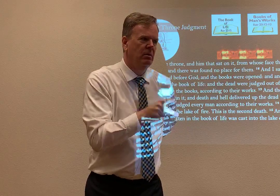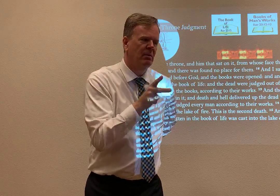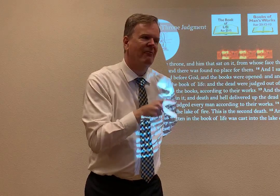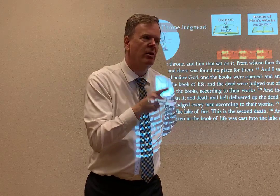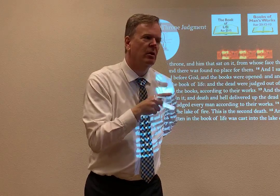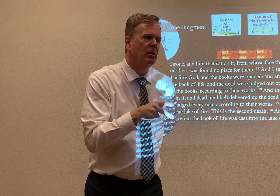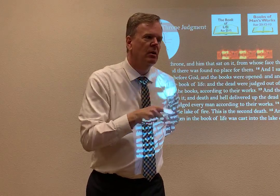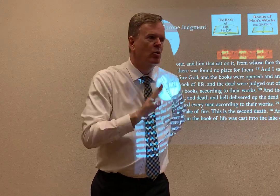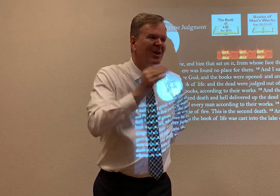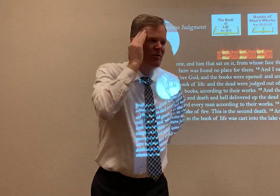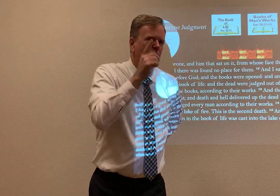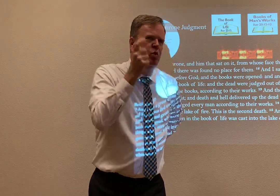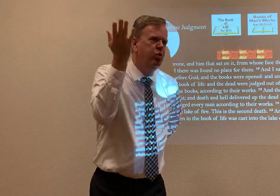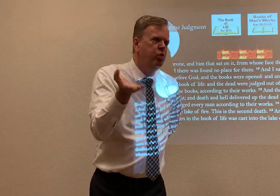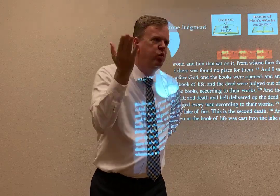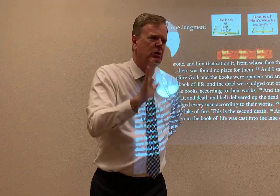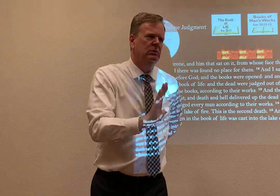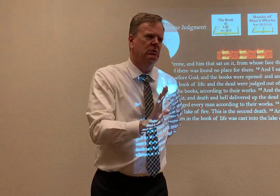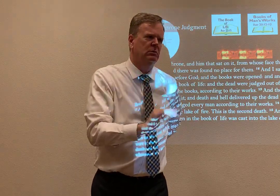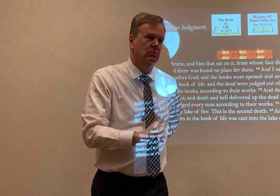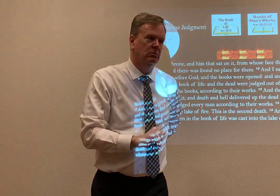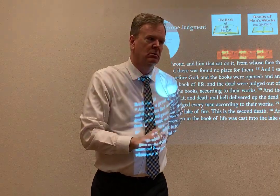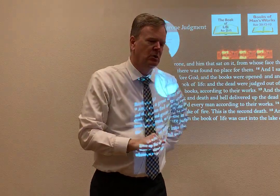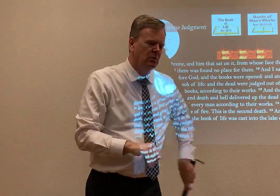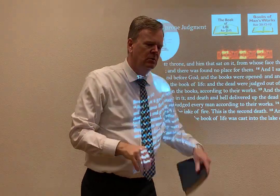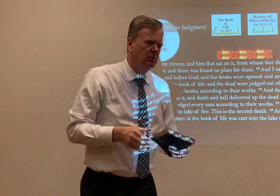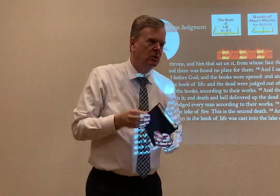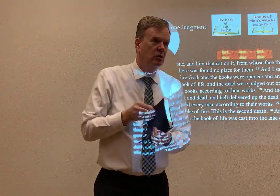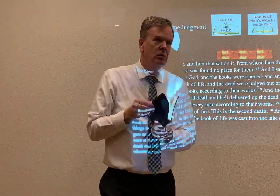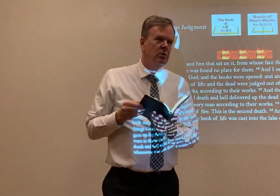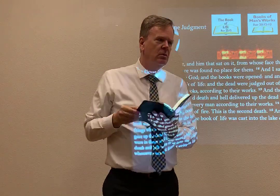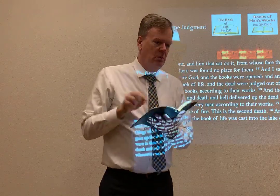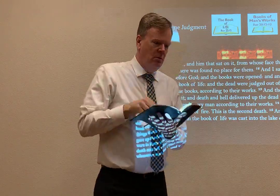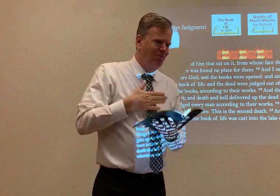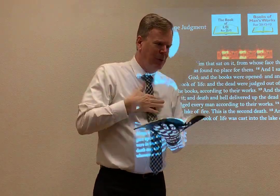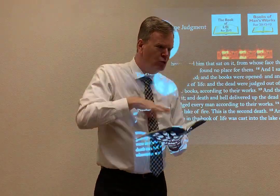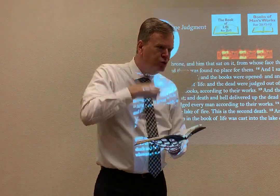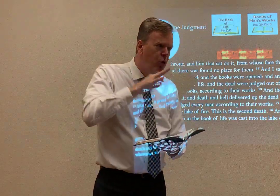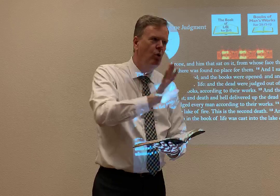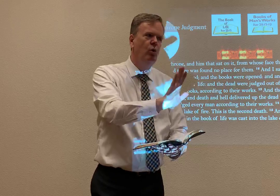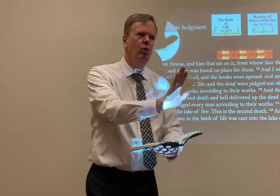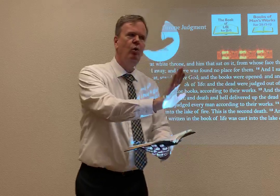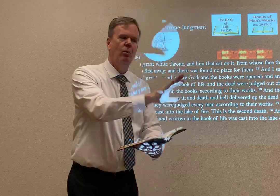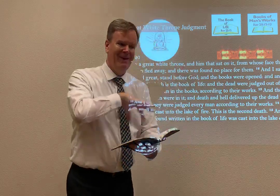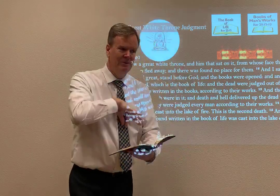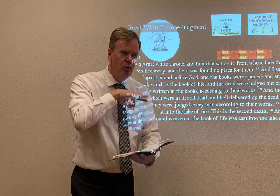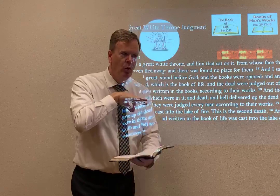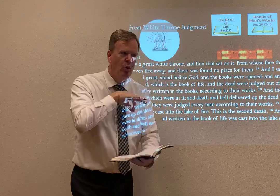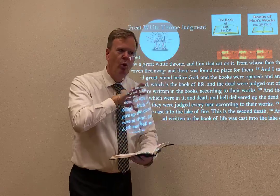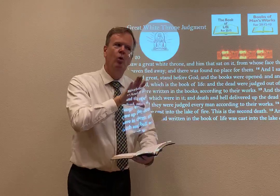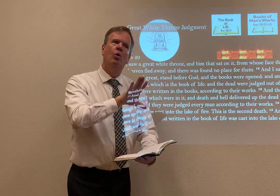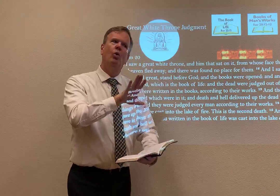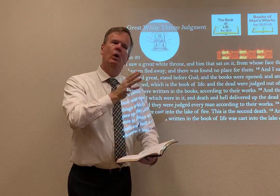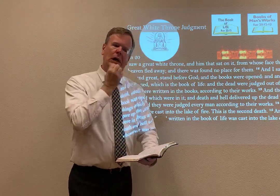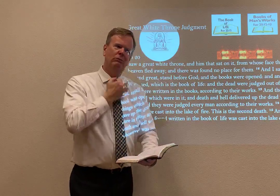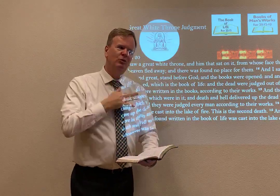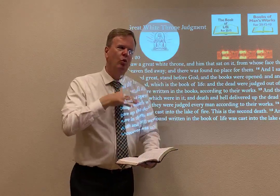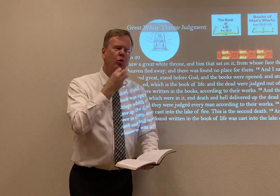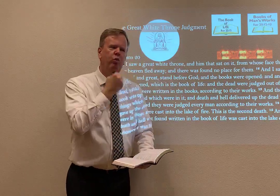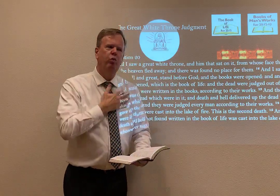be careful then. Be careful, because you don't know who a lot of these people are. Because your soul is at stake, and that's important. When